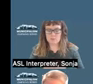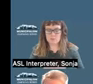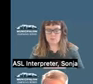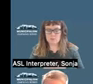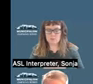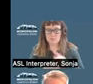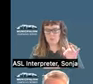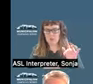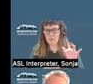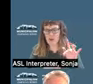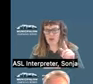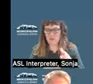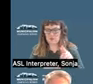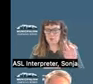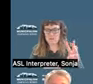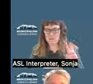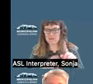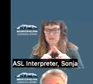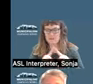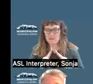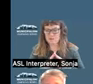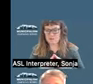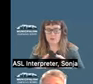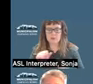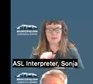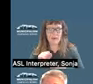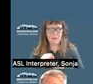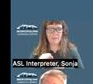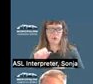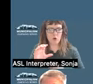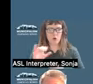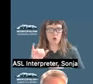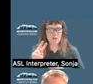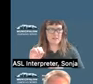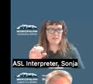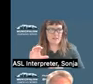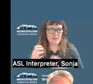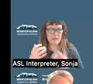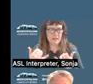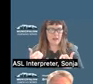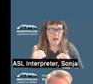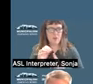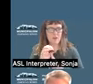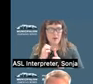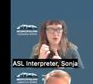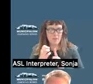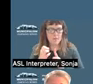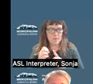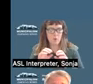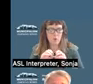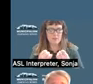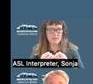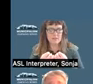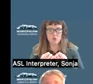six different labor and civic and now environmental organizations in the